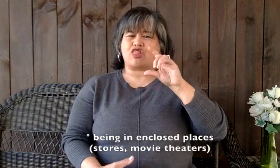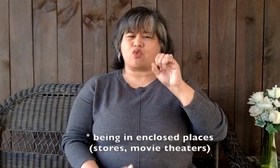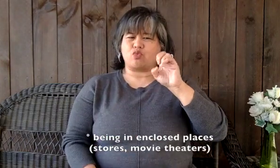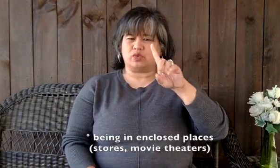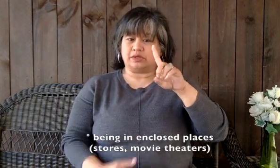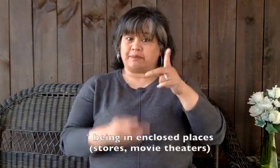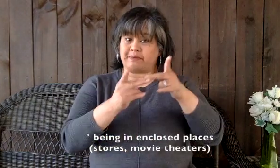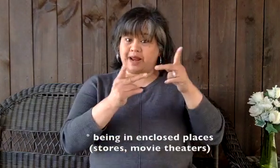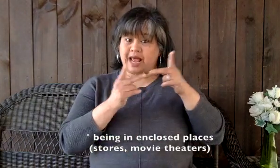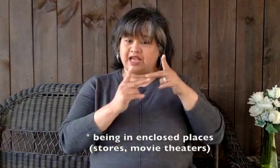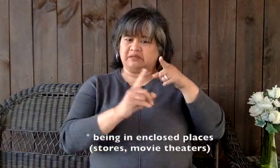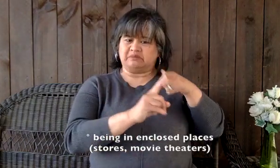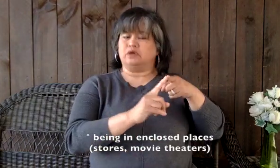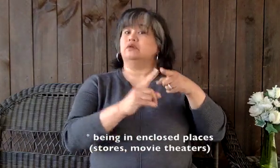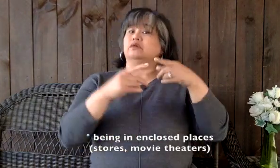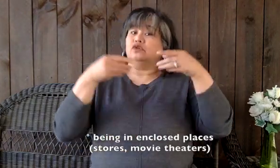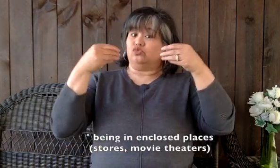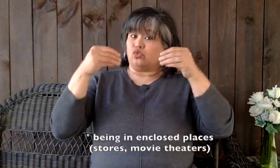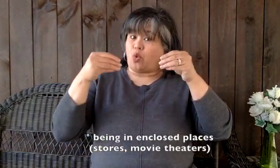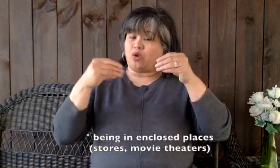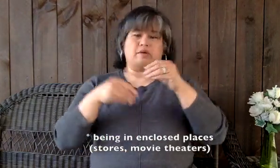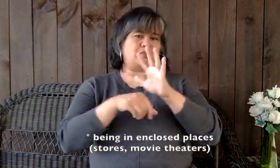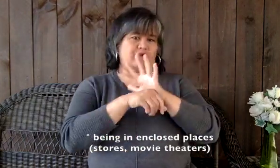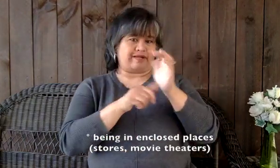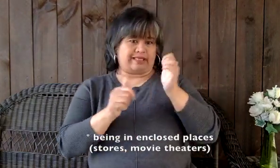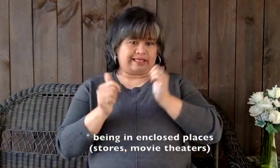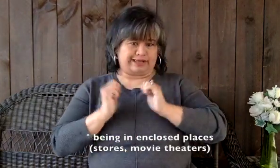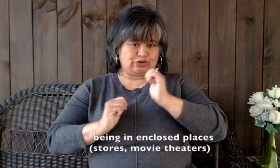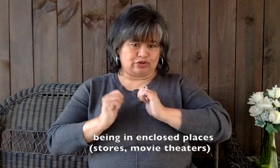enclosed spaces, stores, movie theaters,